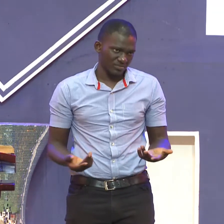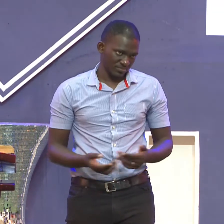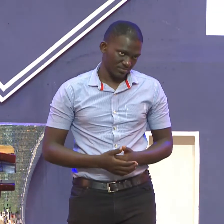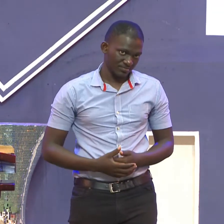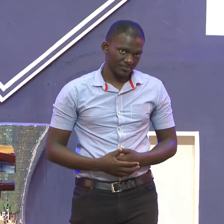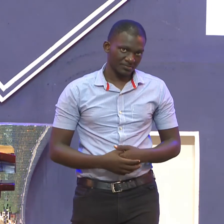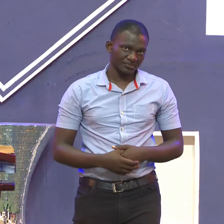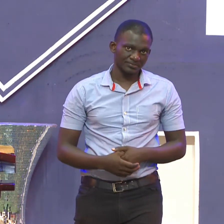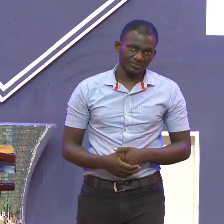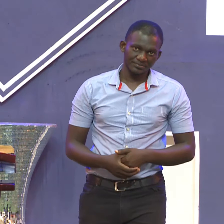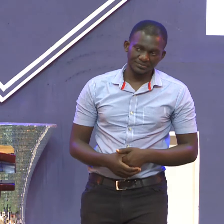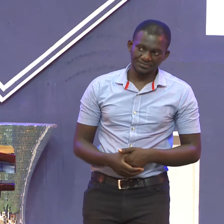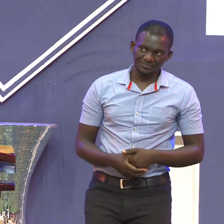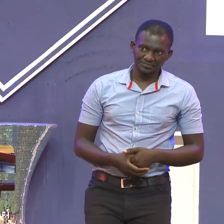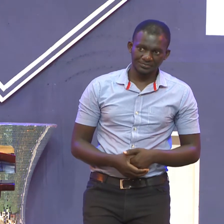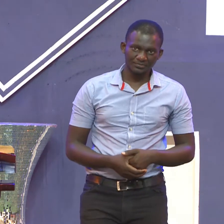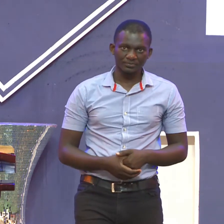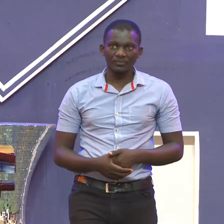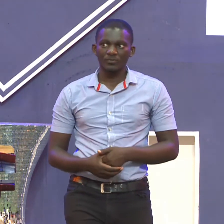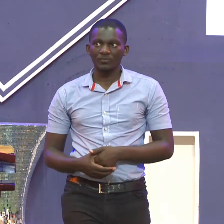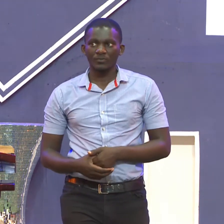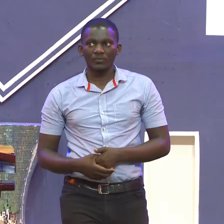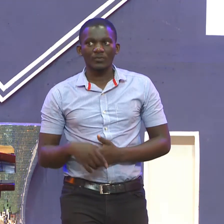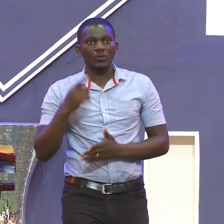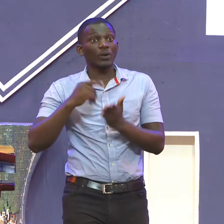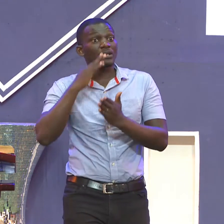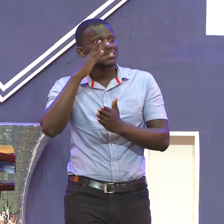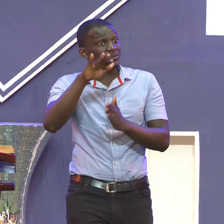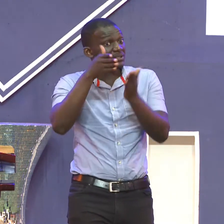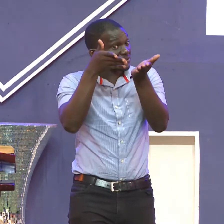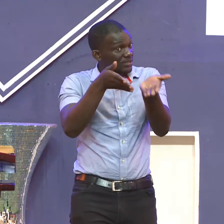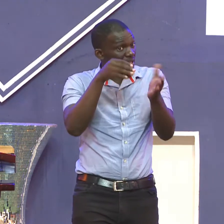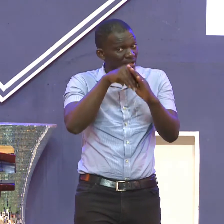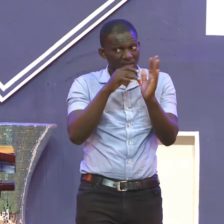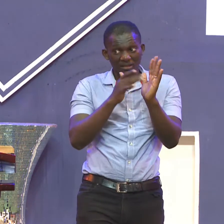means it's danger unto the congregation.